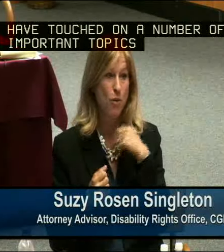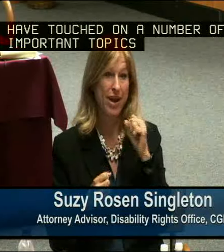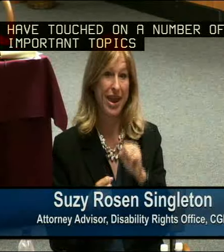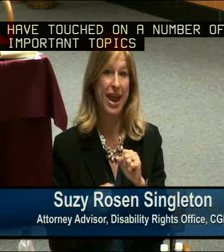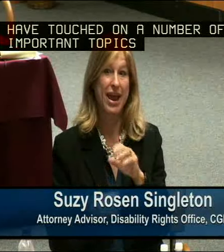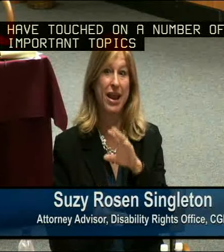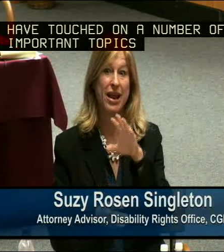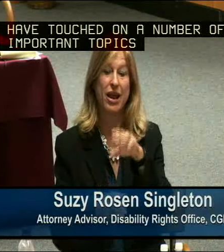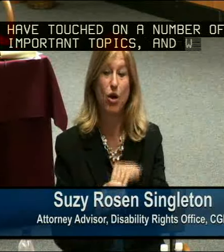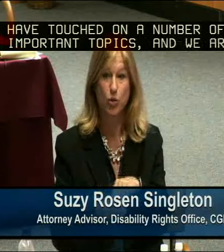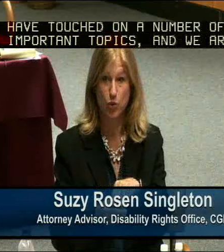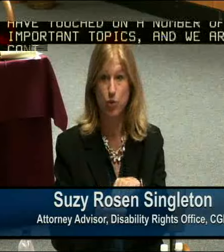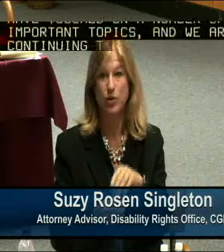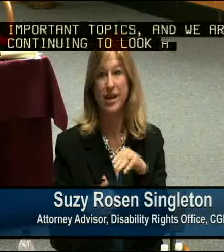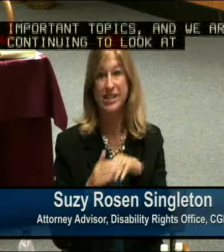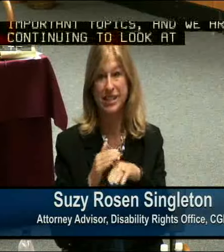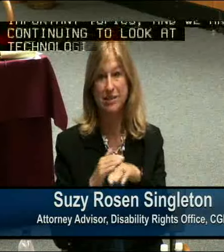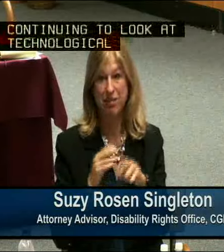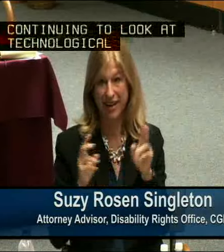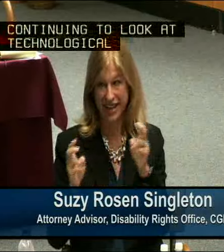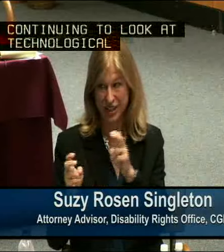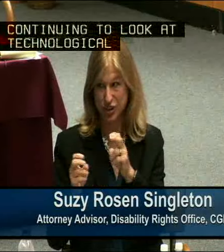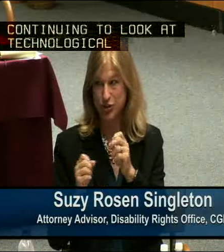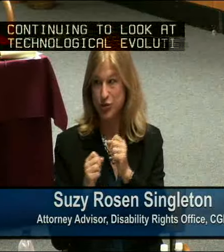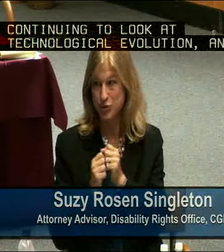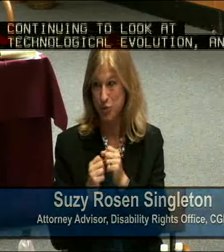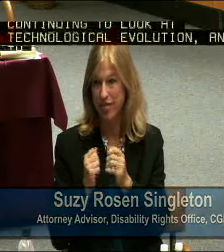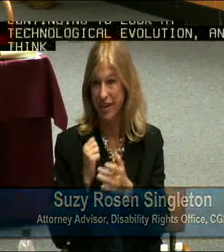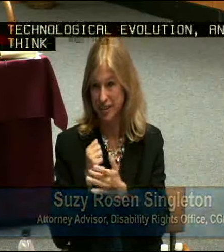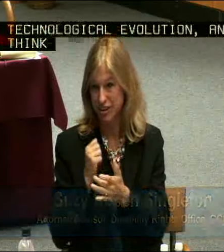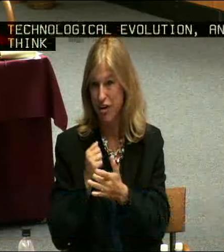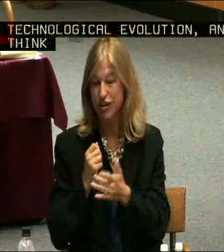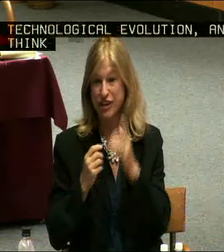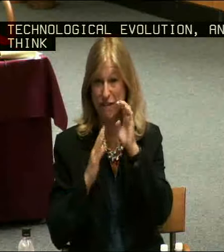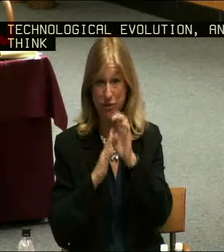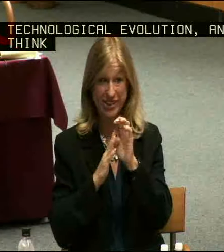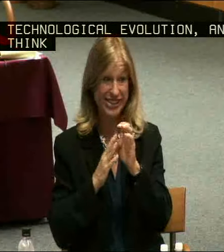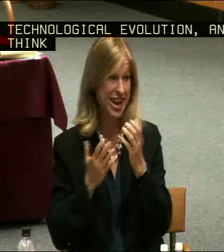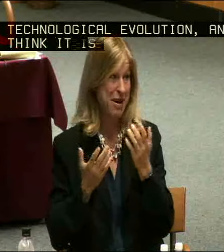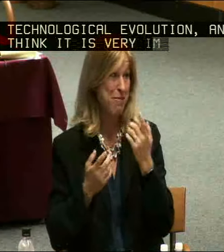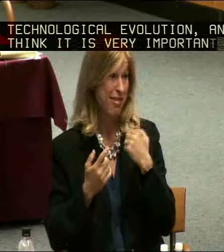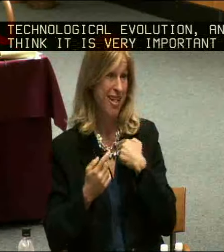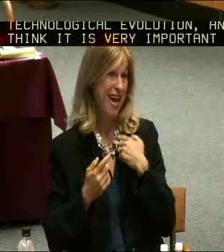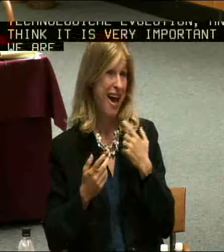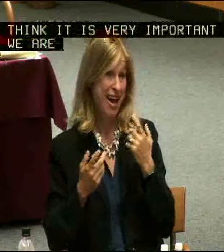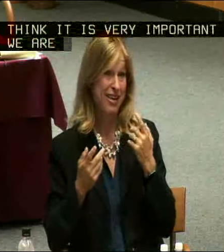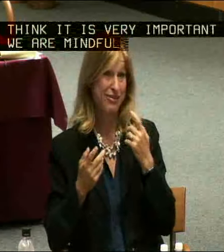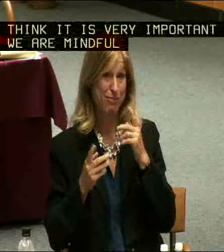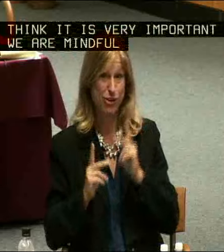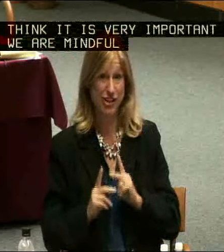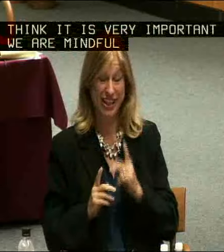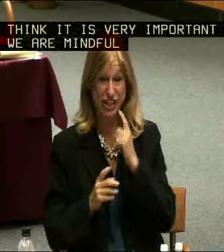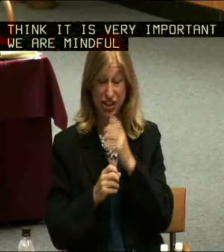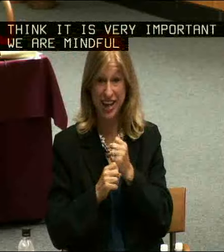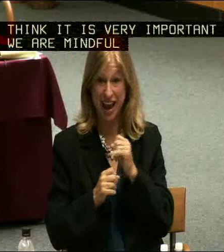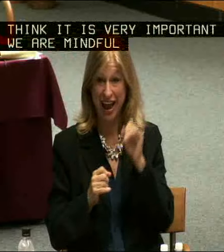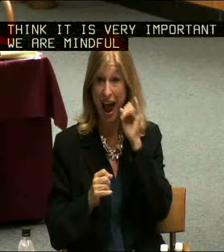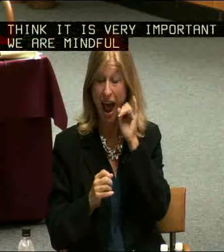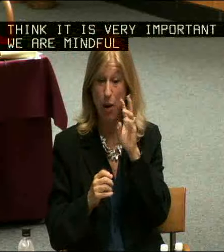it's very important that we are mindful of including accessibility issues with our technology. For